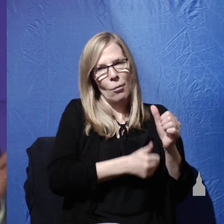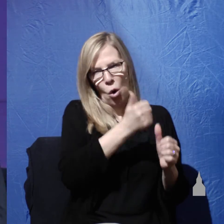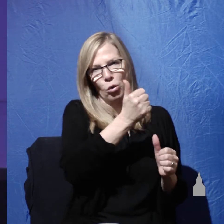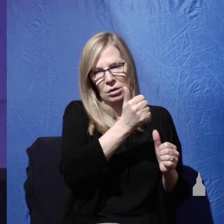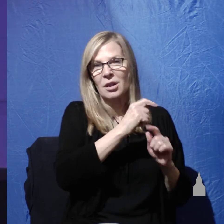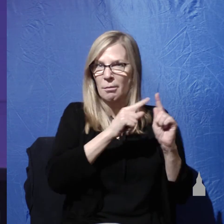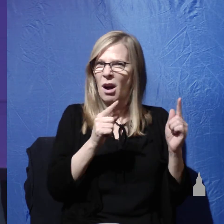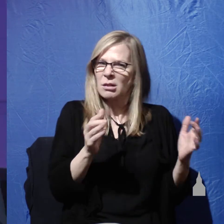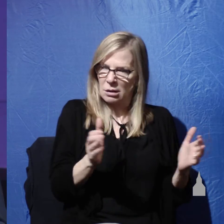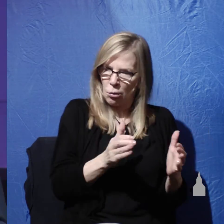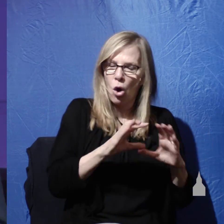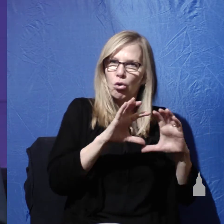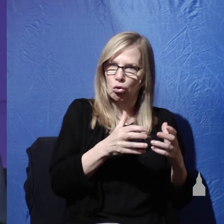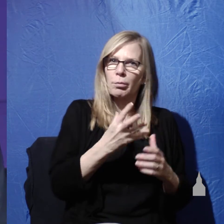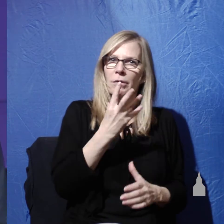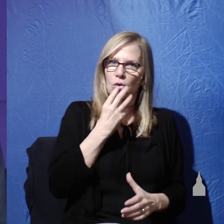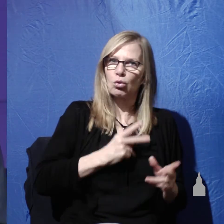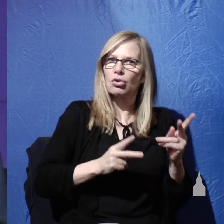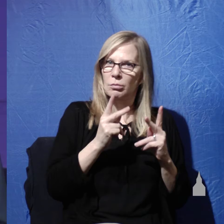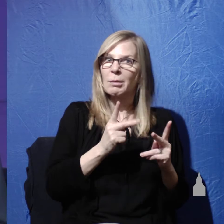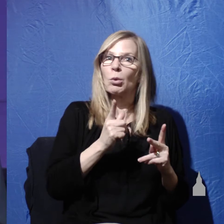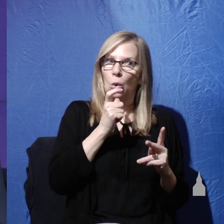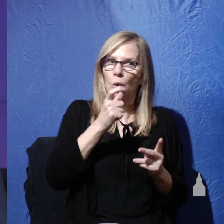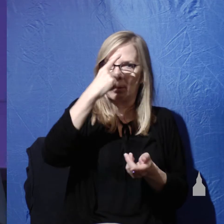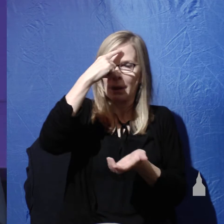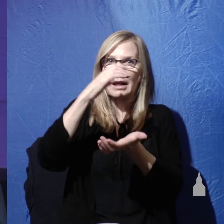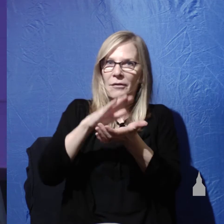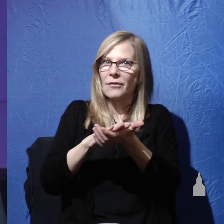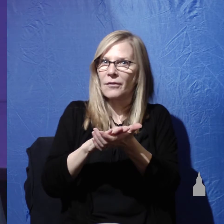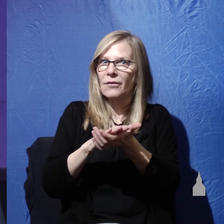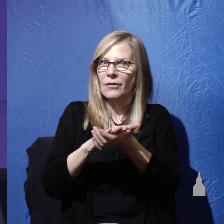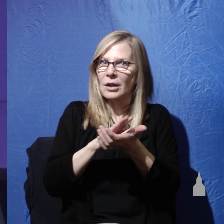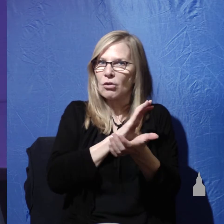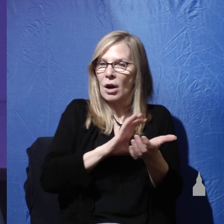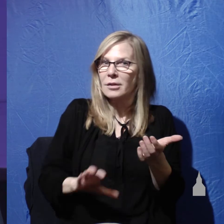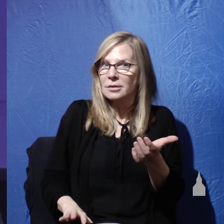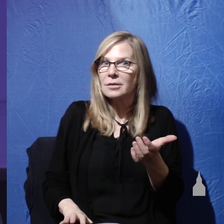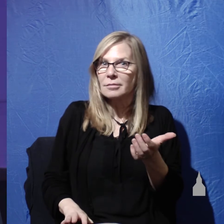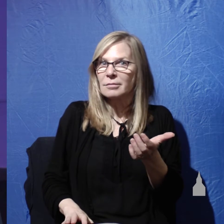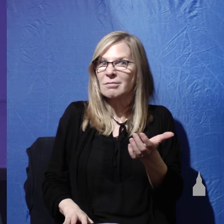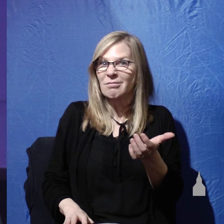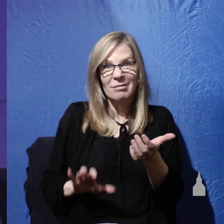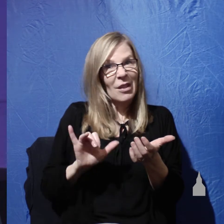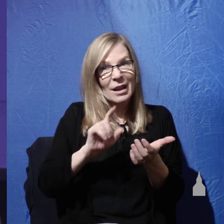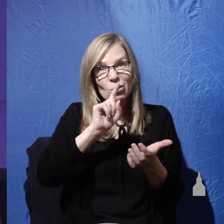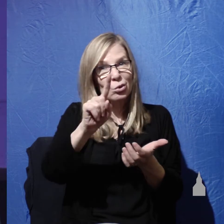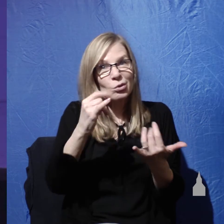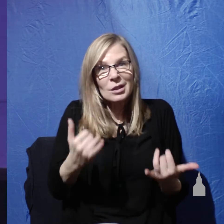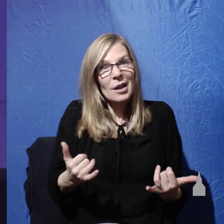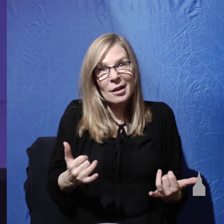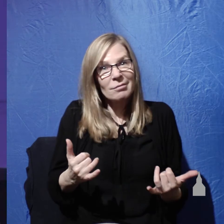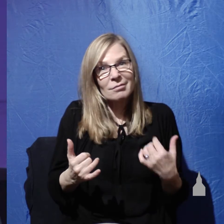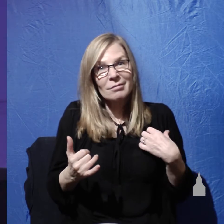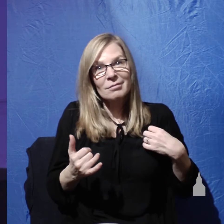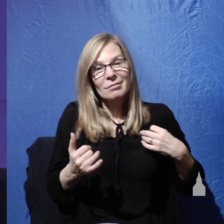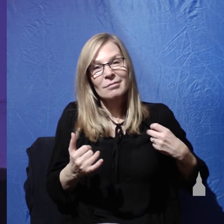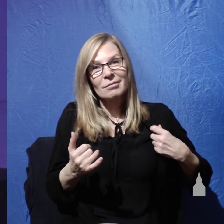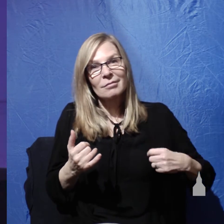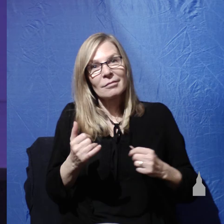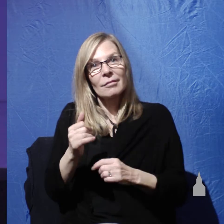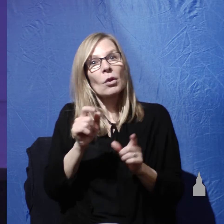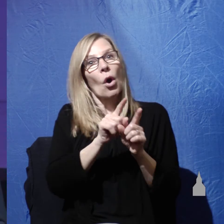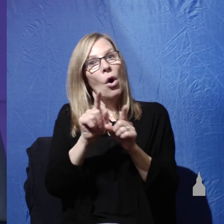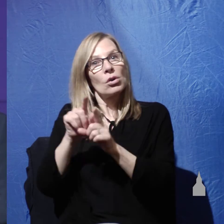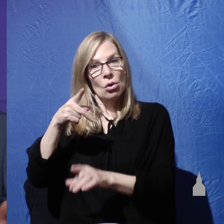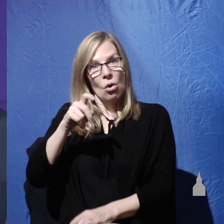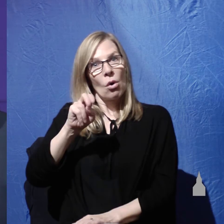majority, but a small minority of Jewish people who believe in Christ. and that's true today. In addition, Paul